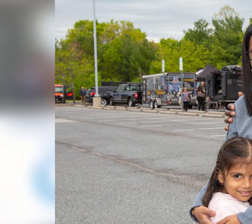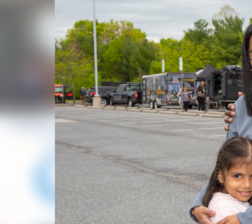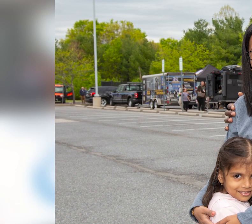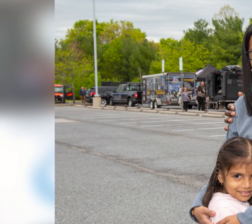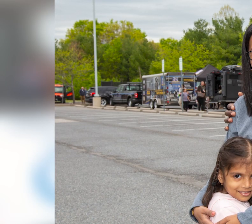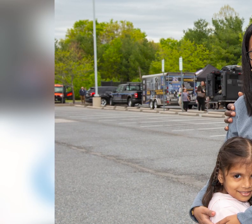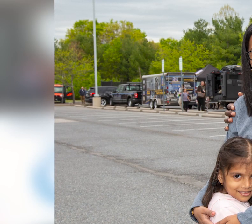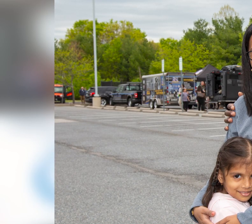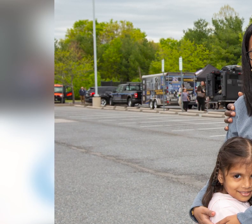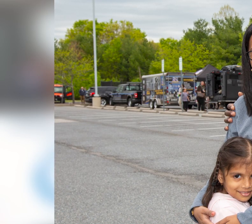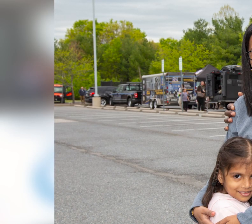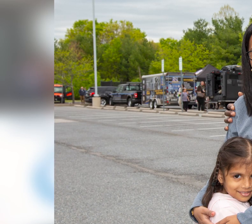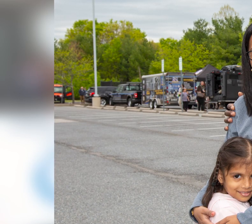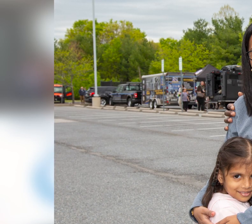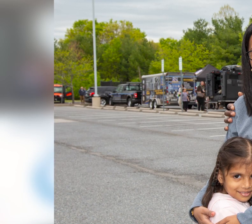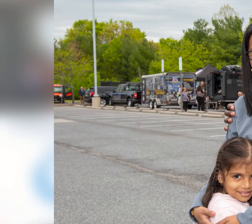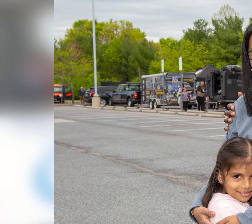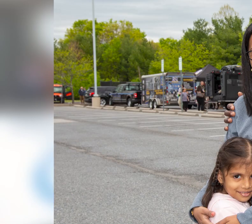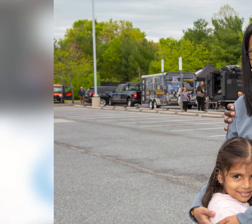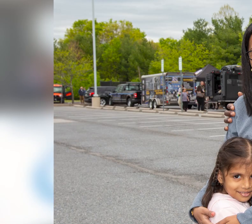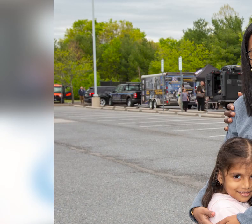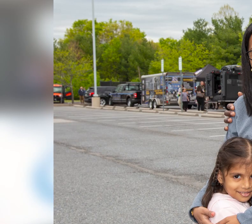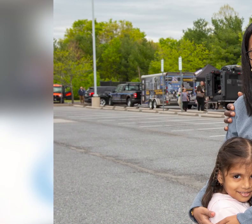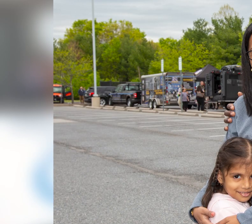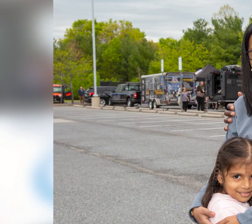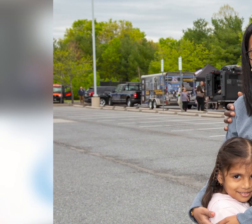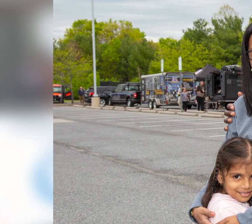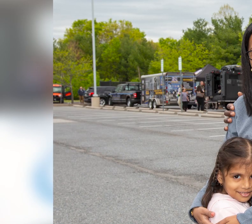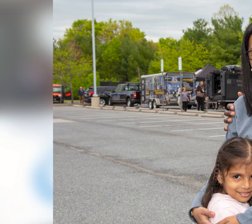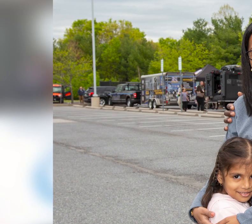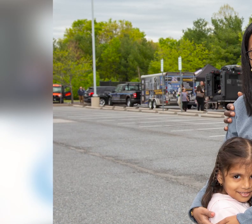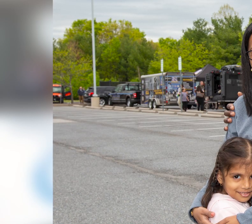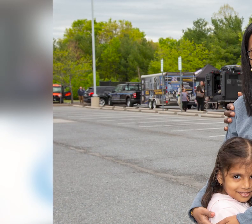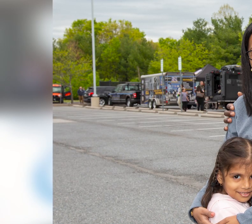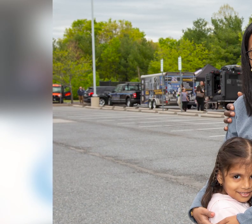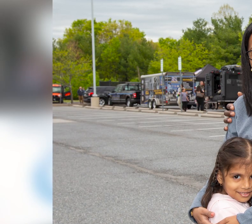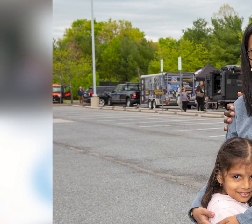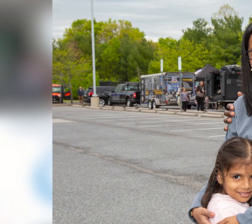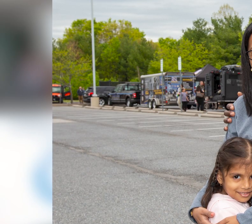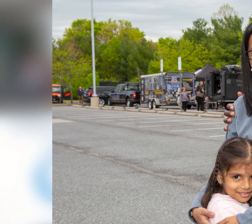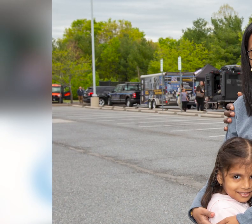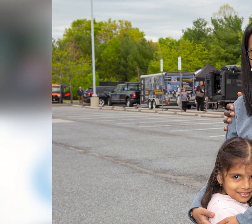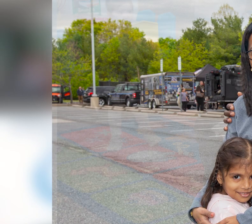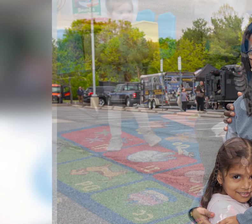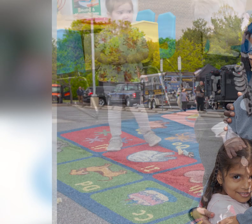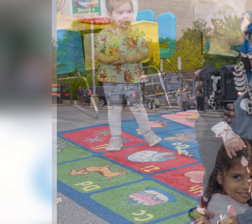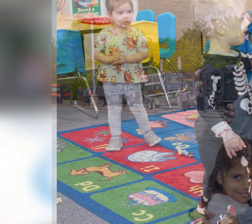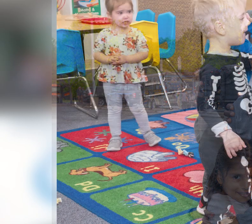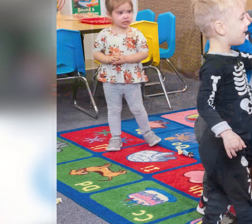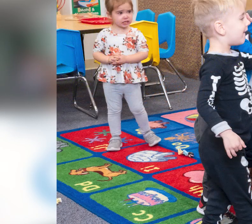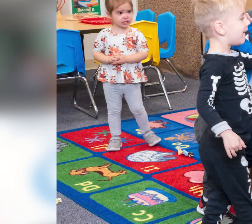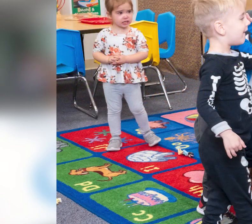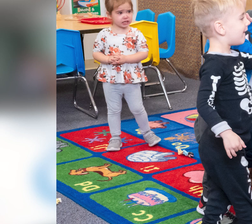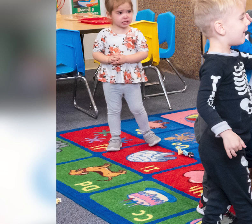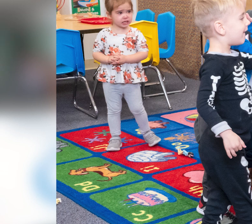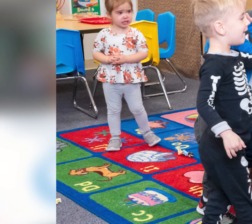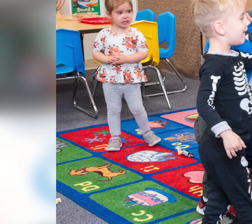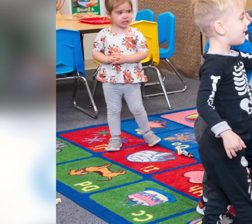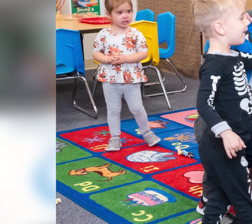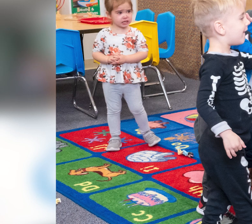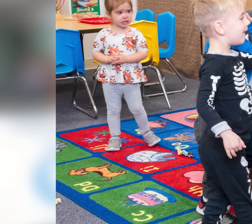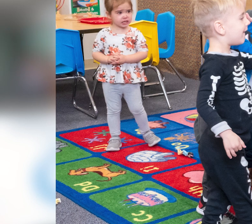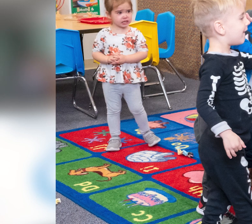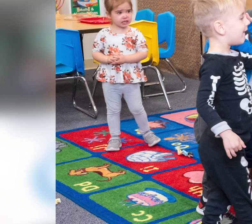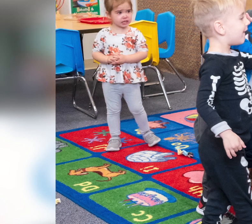personal. Before serving in this role, I was an educator. I understand the power